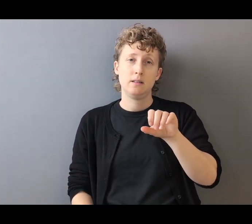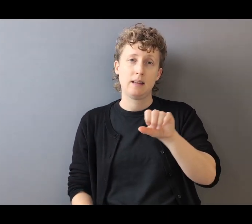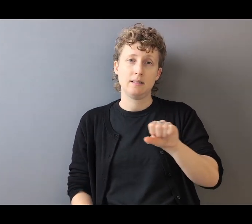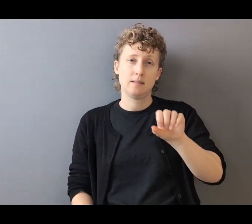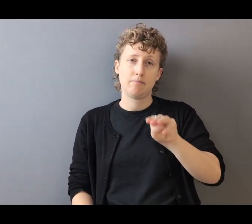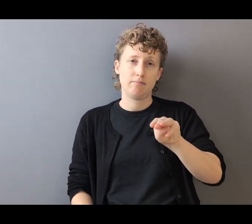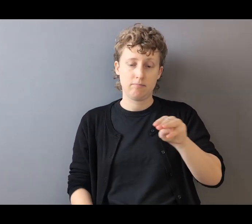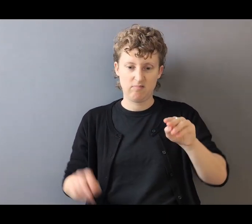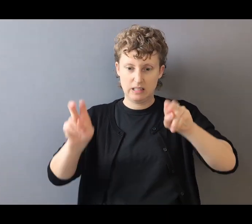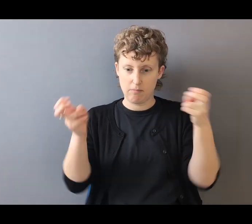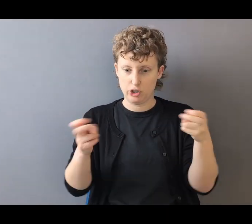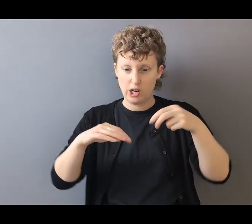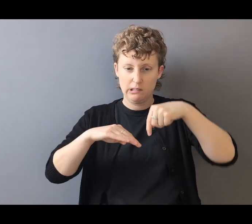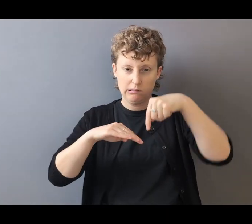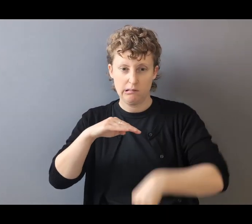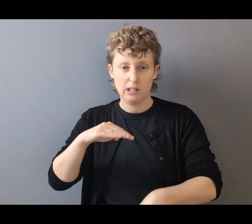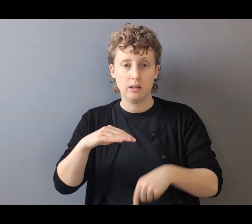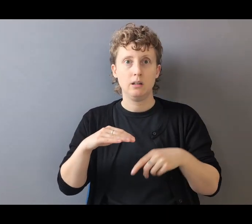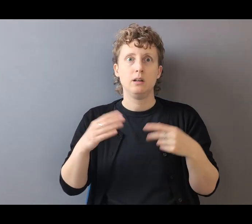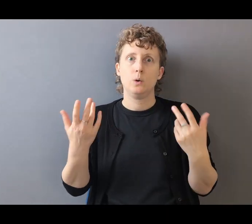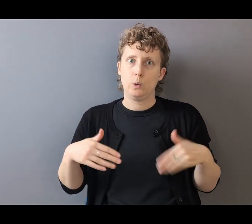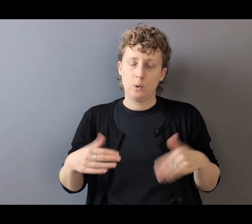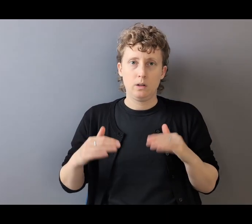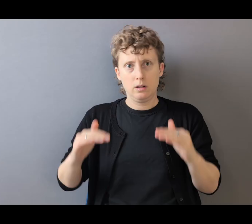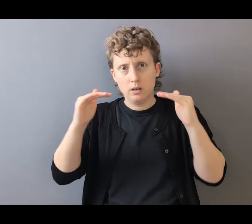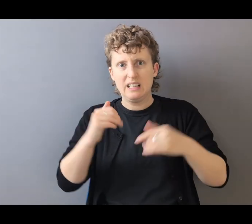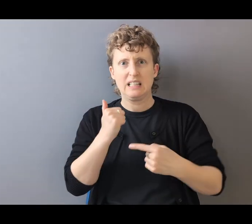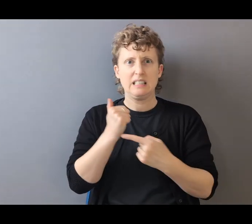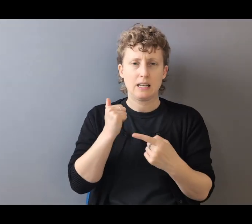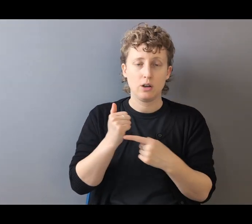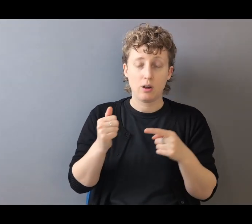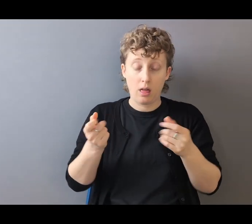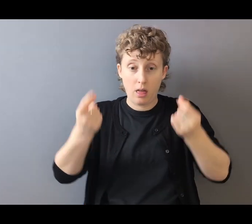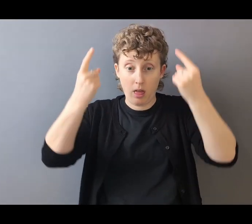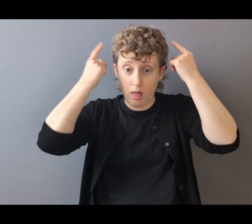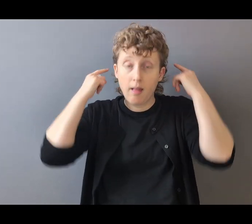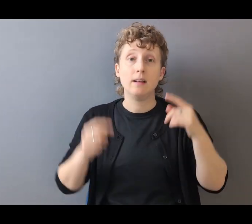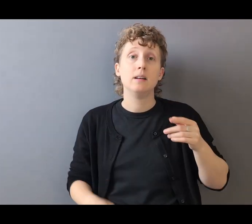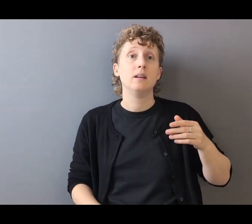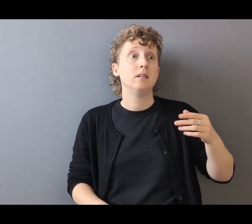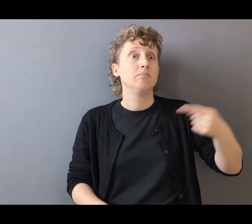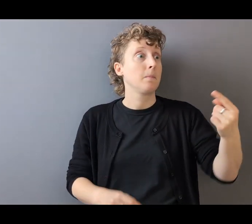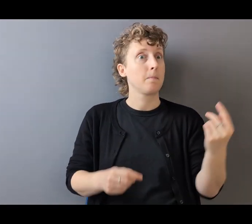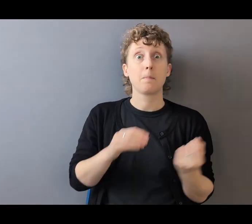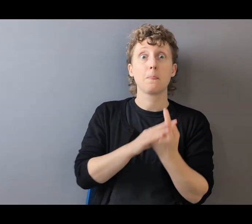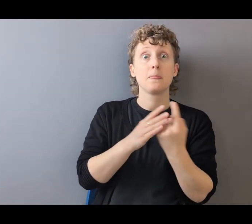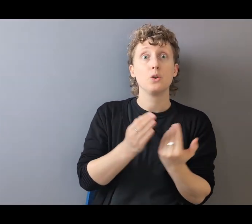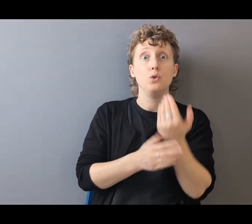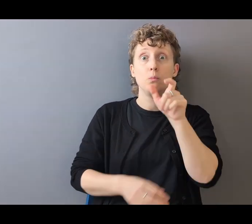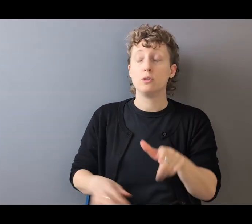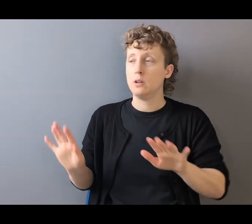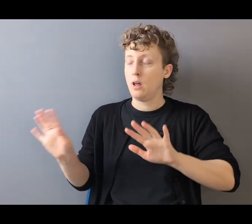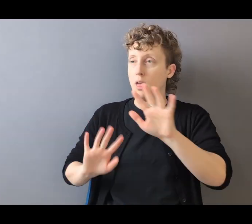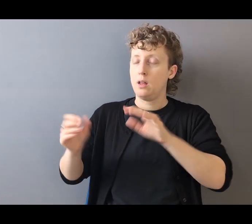technical pretty quickly. So it can feel a bit difficult for new people, and